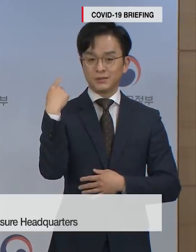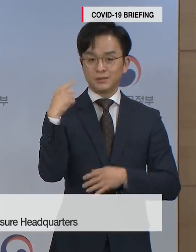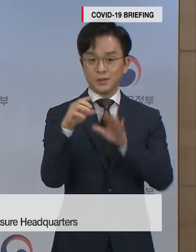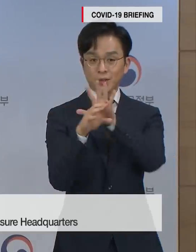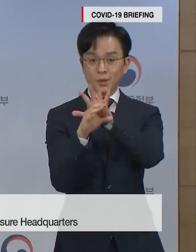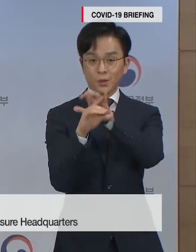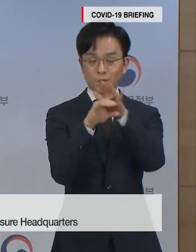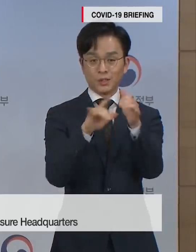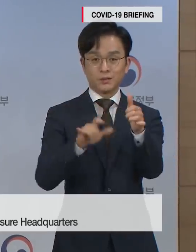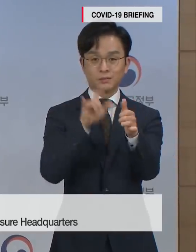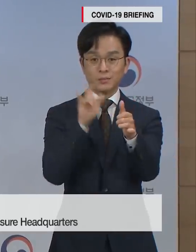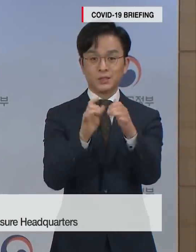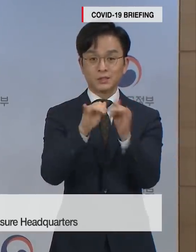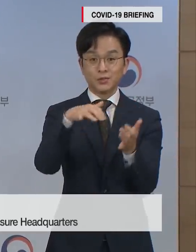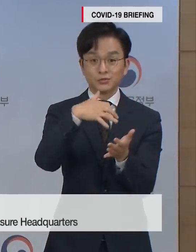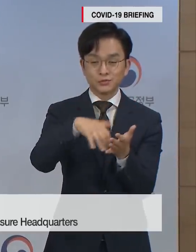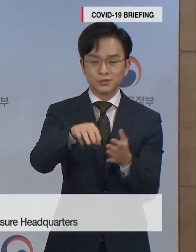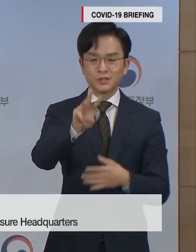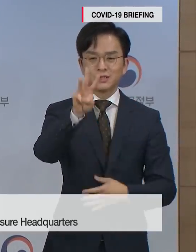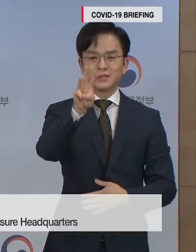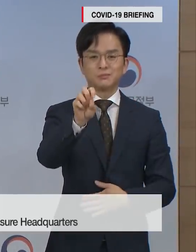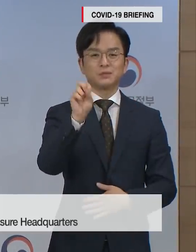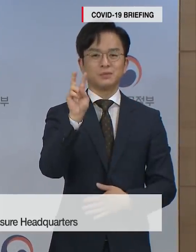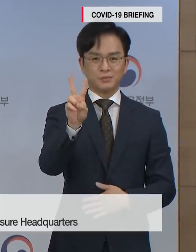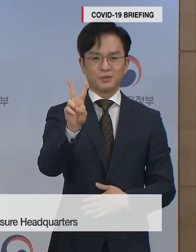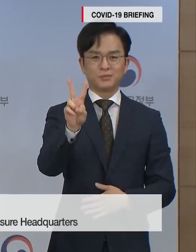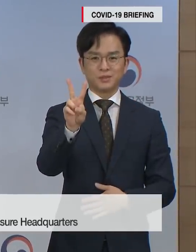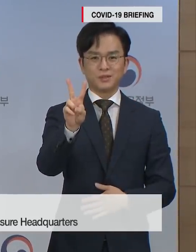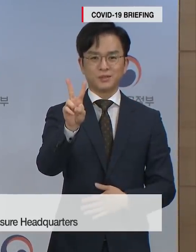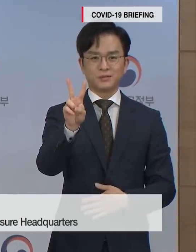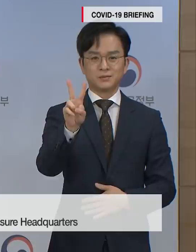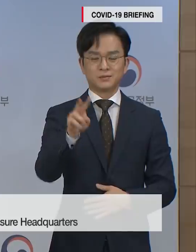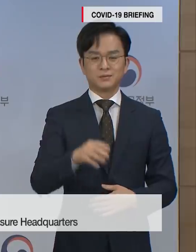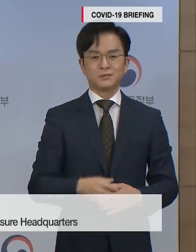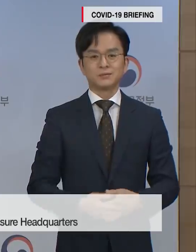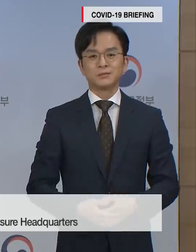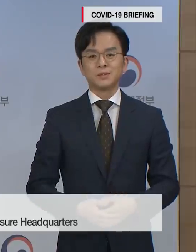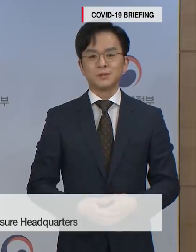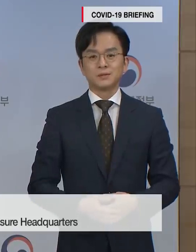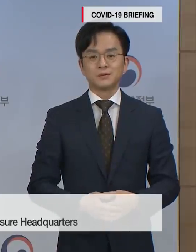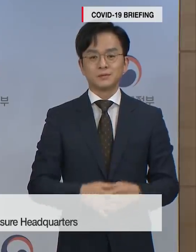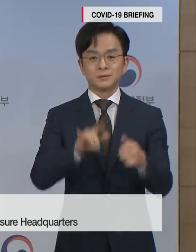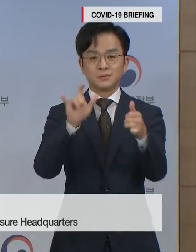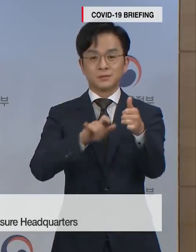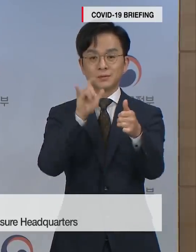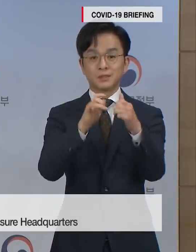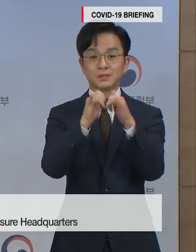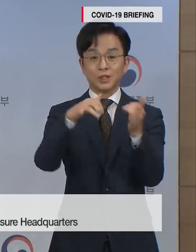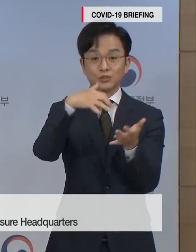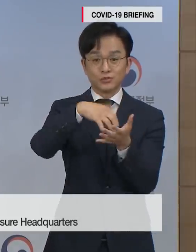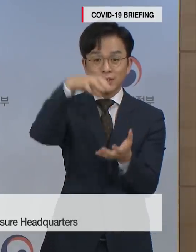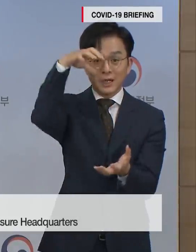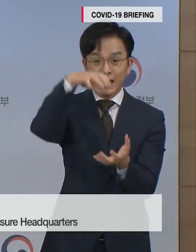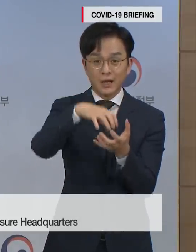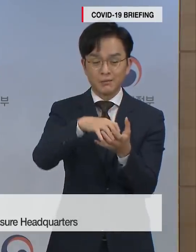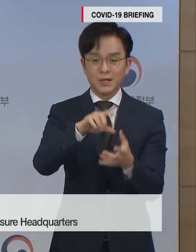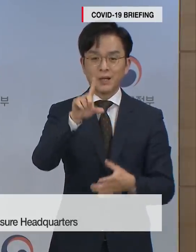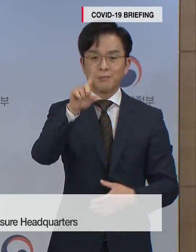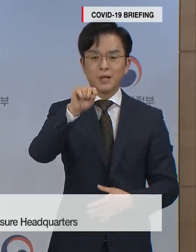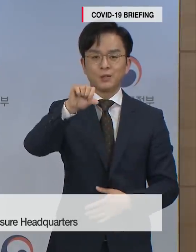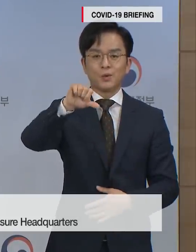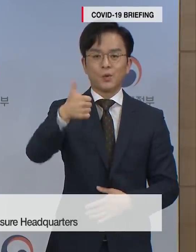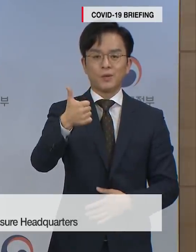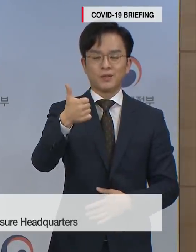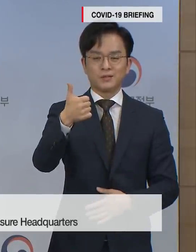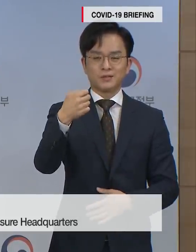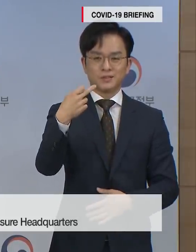of April 12th, the additional number of confirmed cases amount to 32. Until now, there has